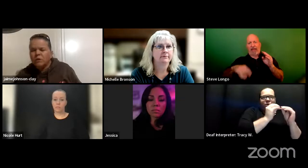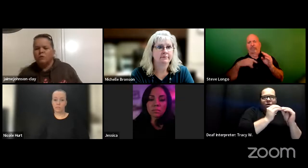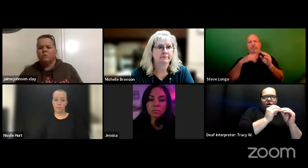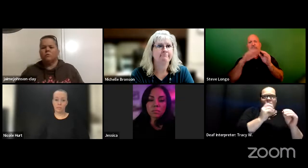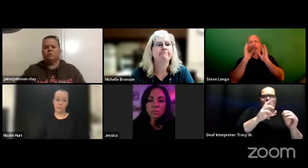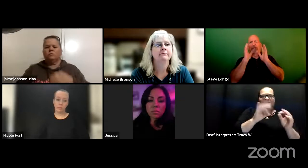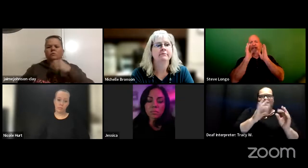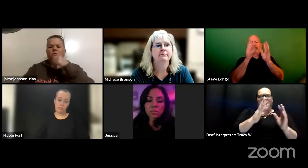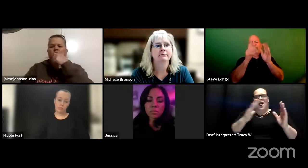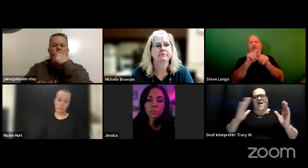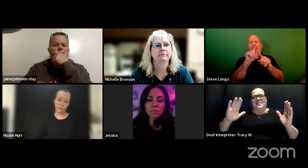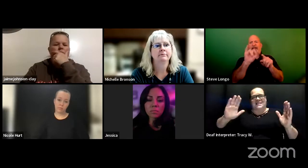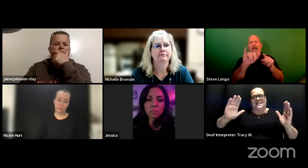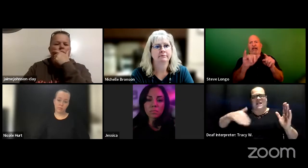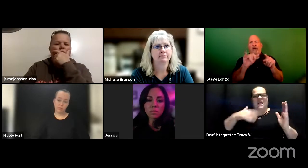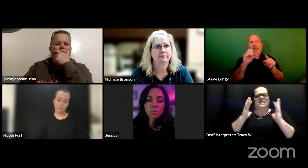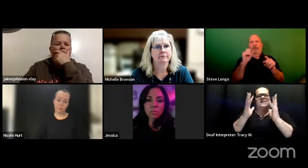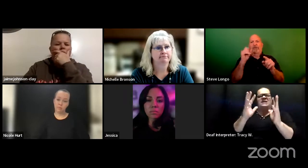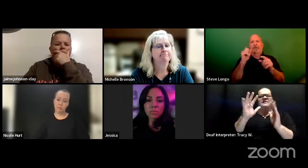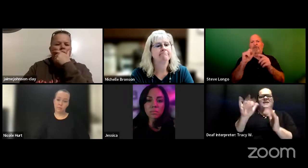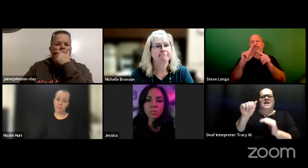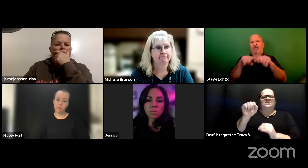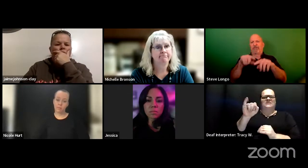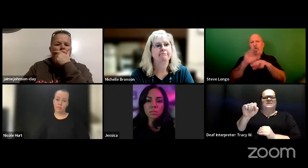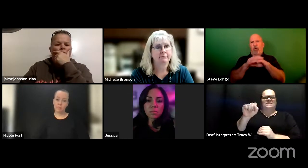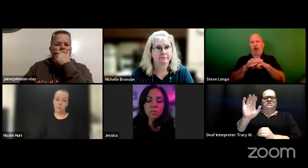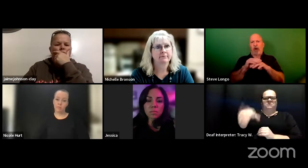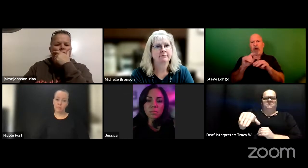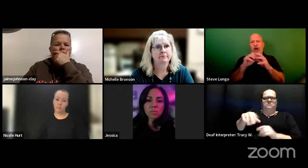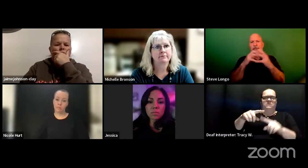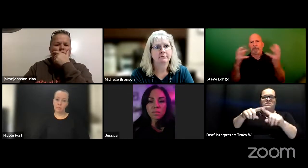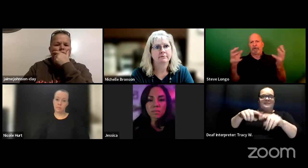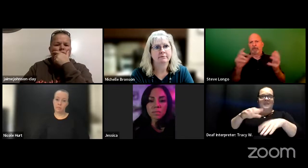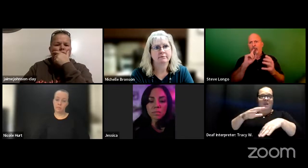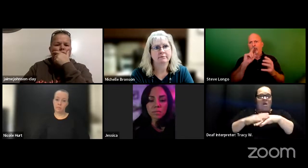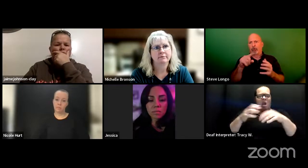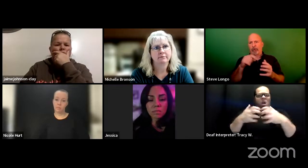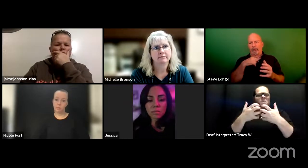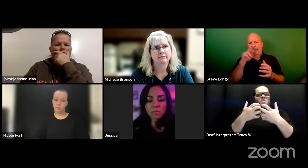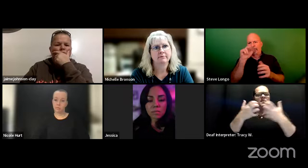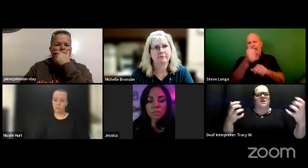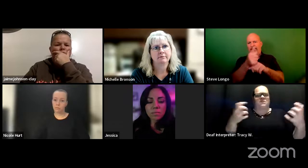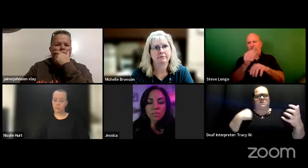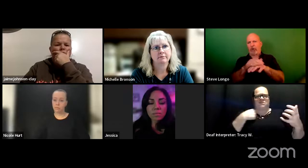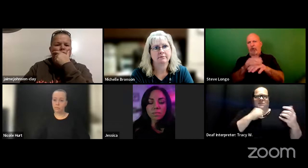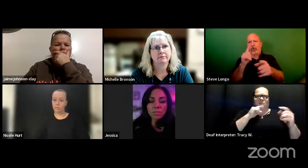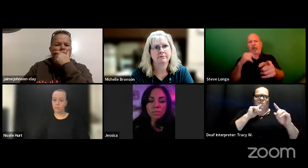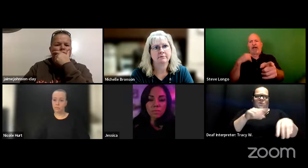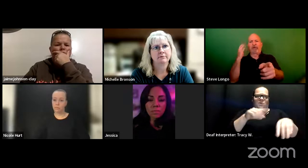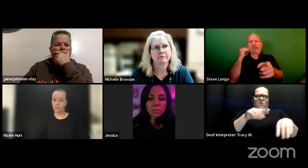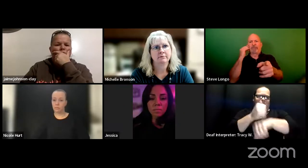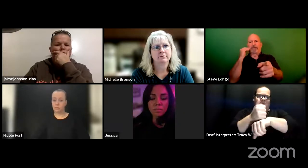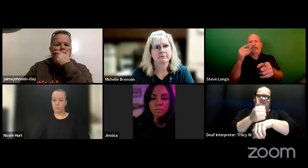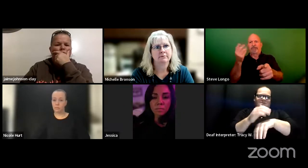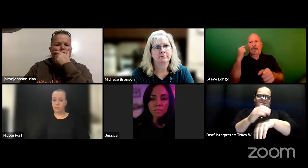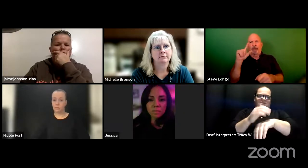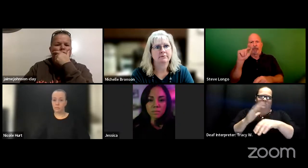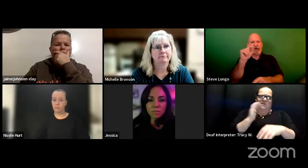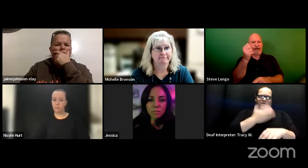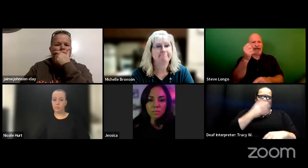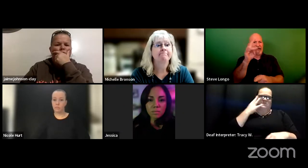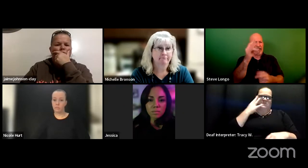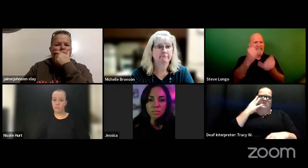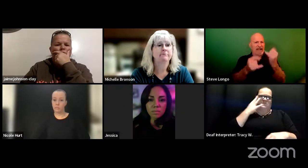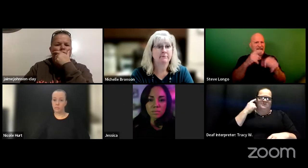We don't want to run out too early that we have to go back and get more. So, you know, taking a look